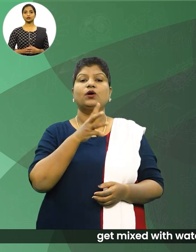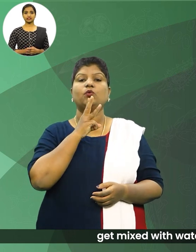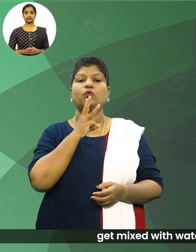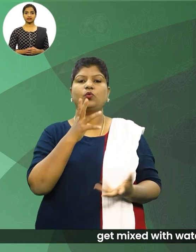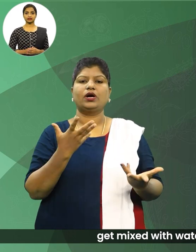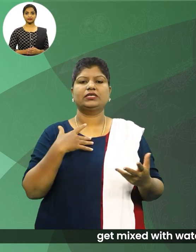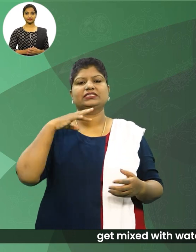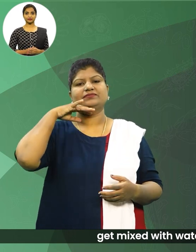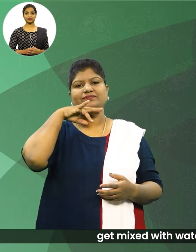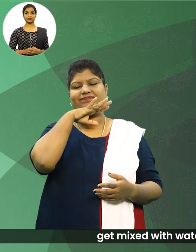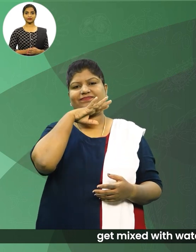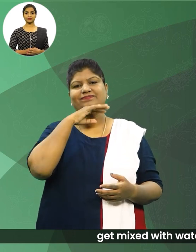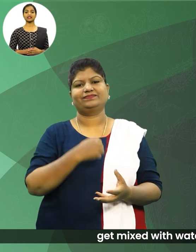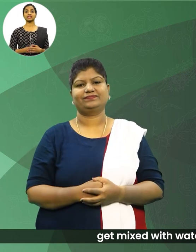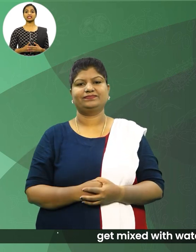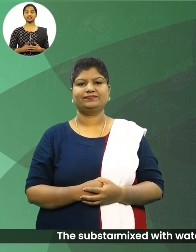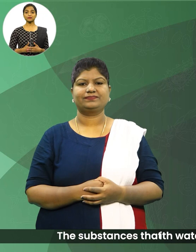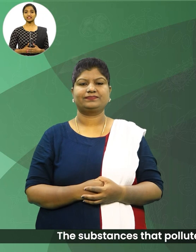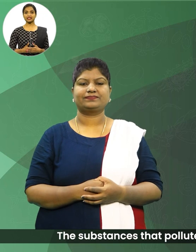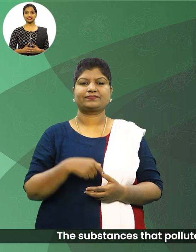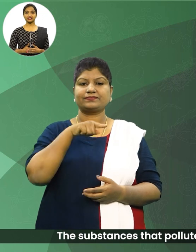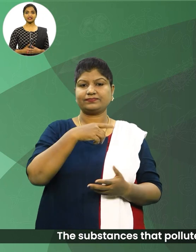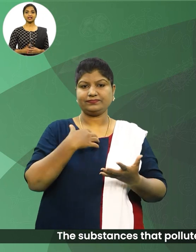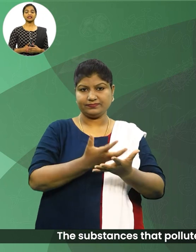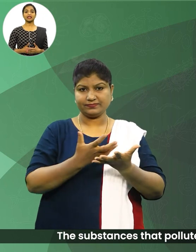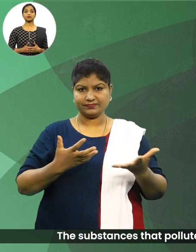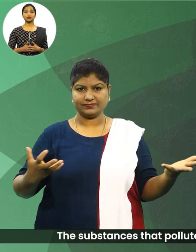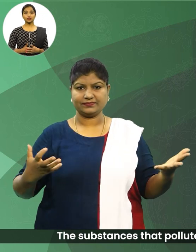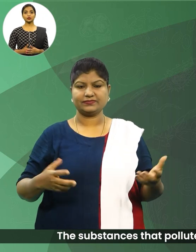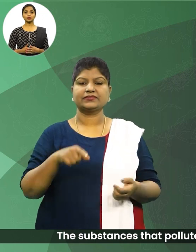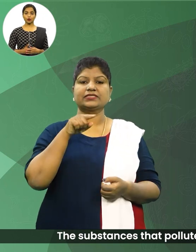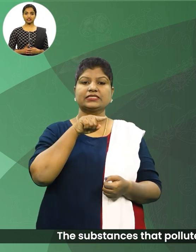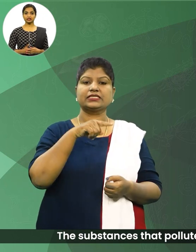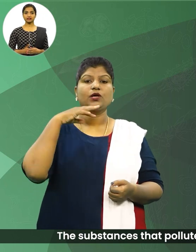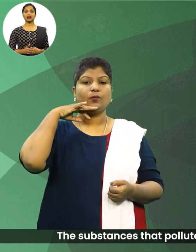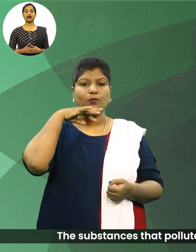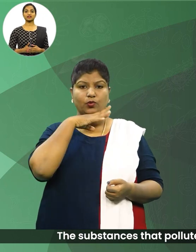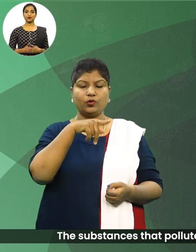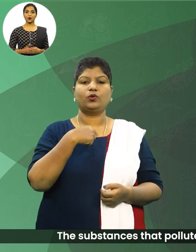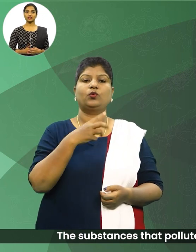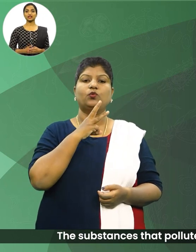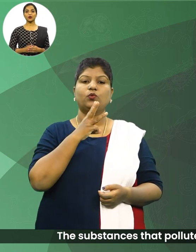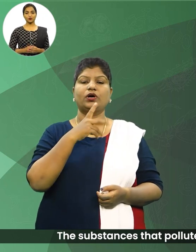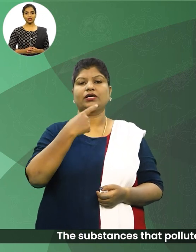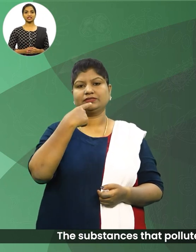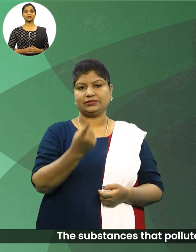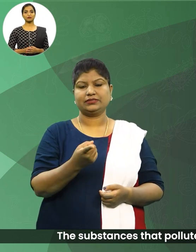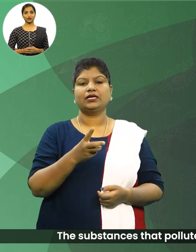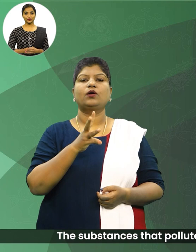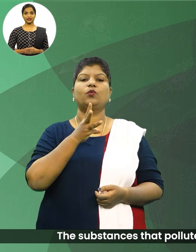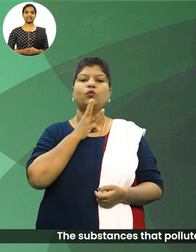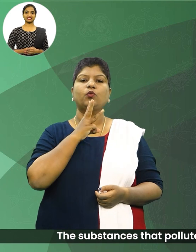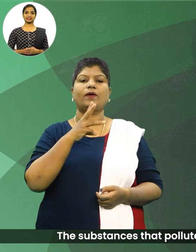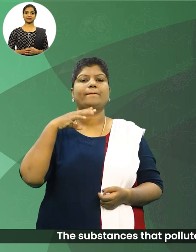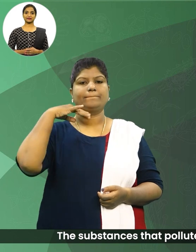polluted. The substances that pollute water are called water